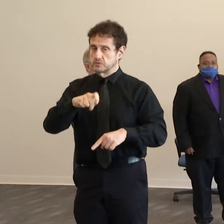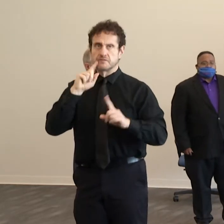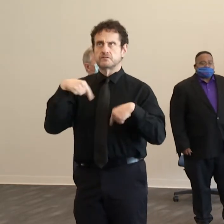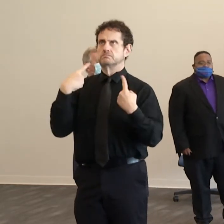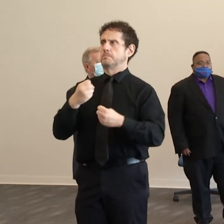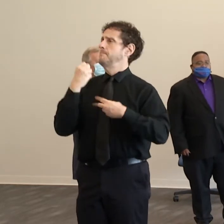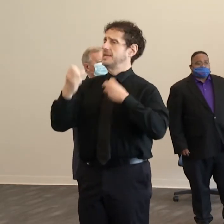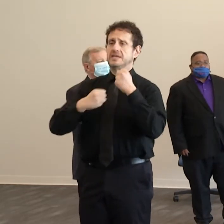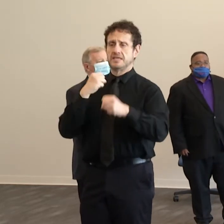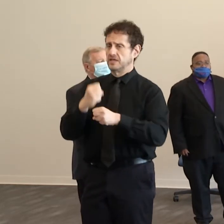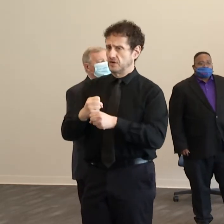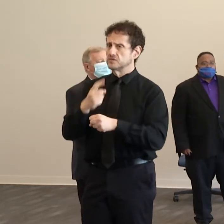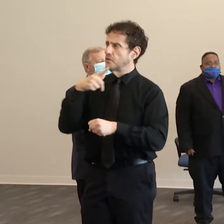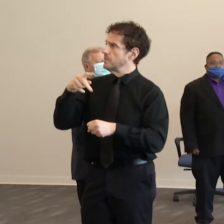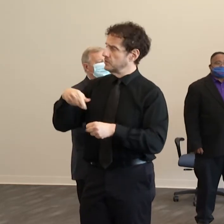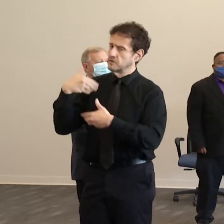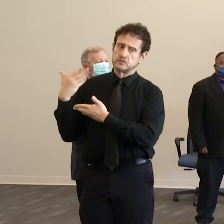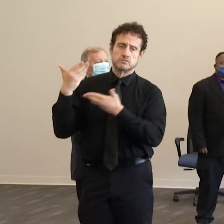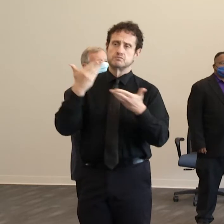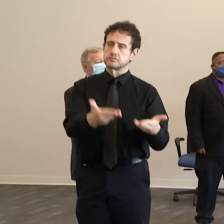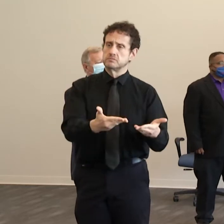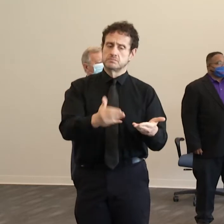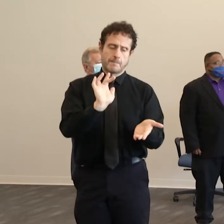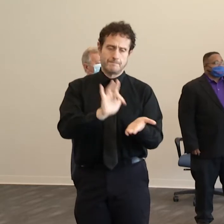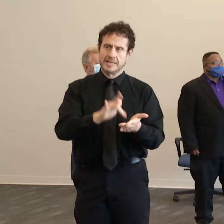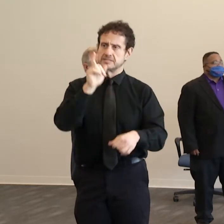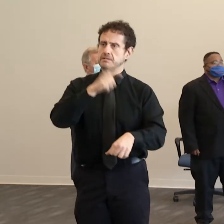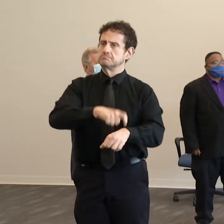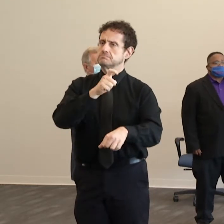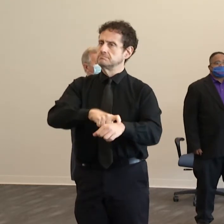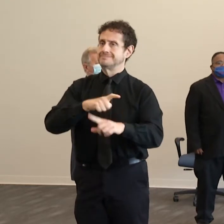years. This is yet another